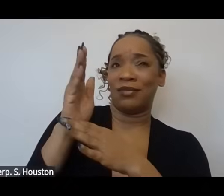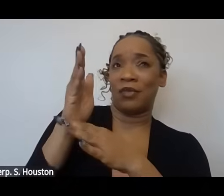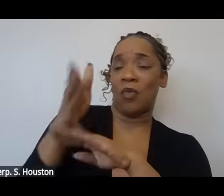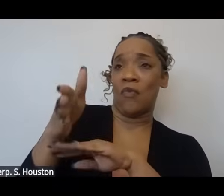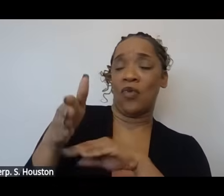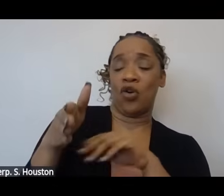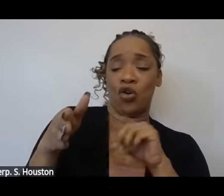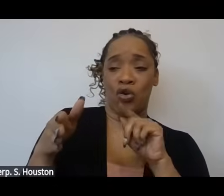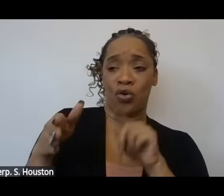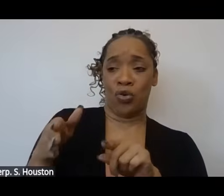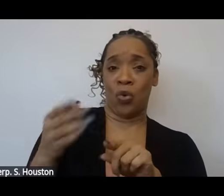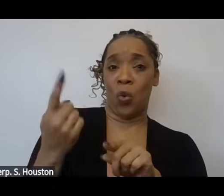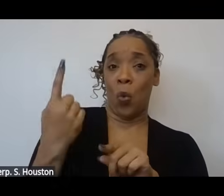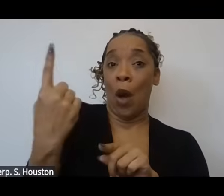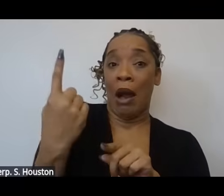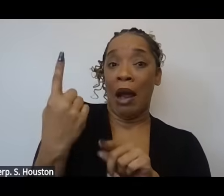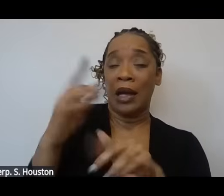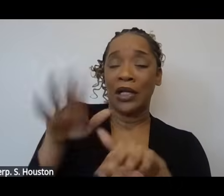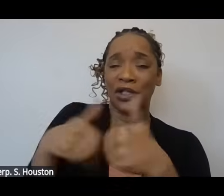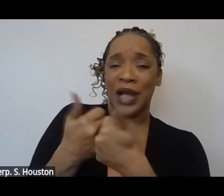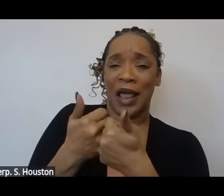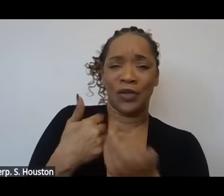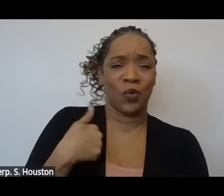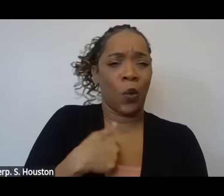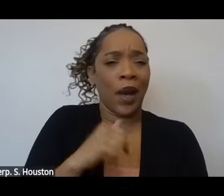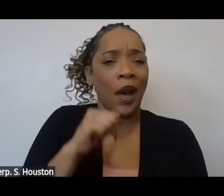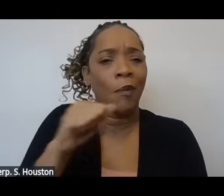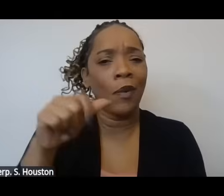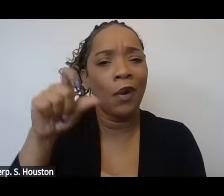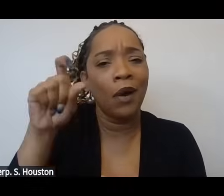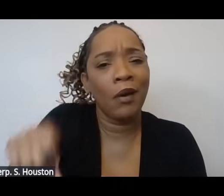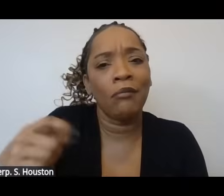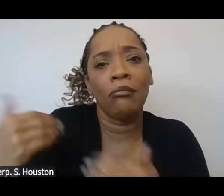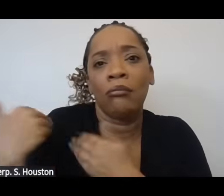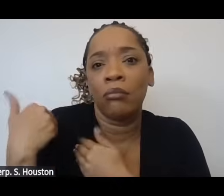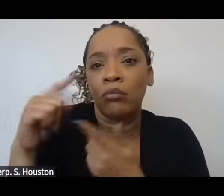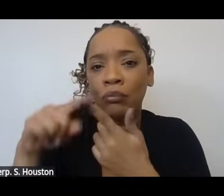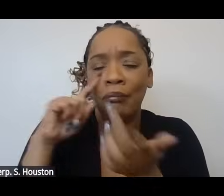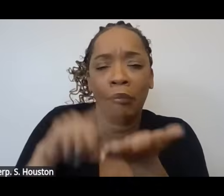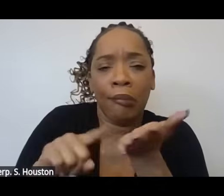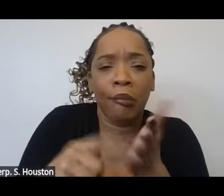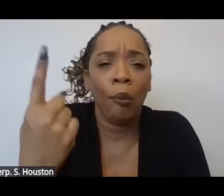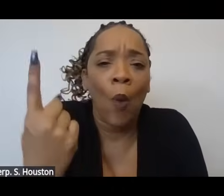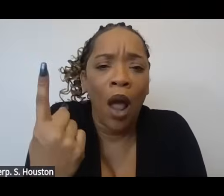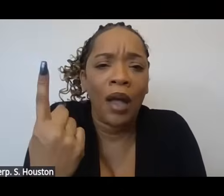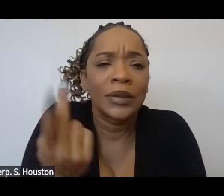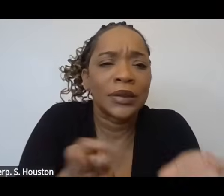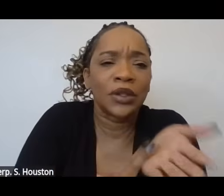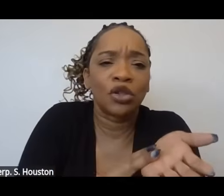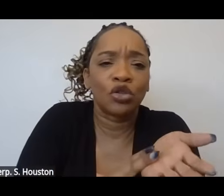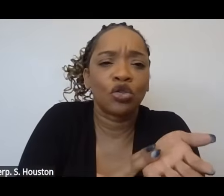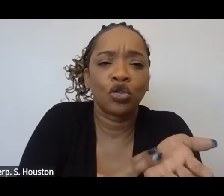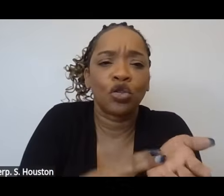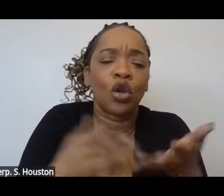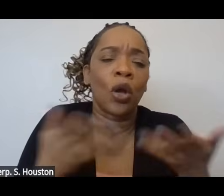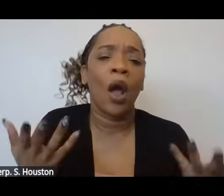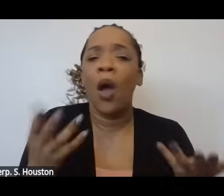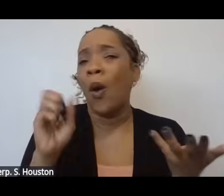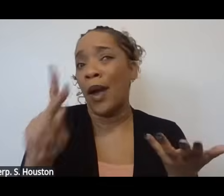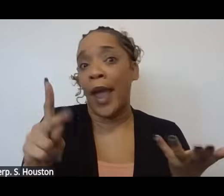to investigate that prior to certification, especially in that instance where it's like, let's presume it's invalid and